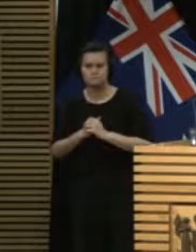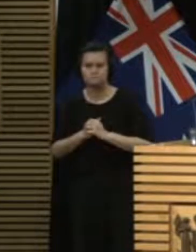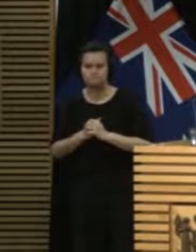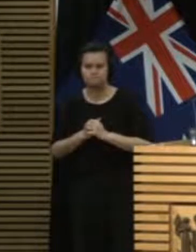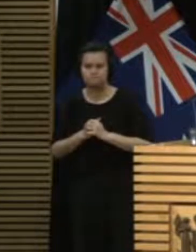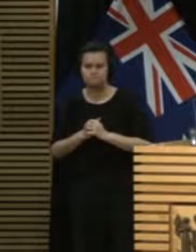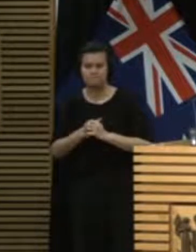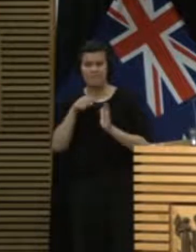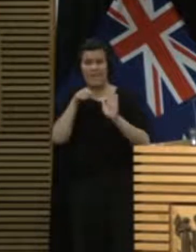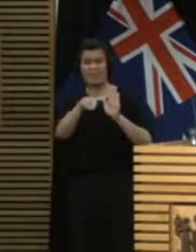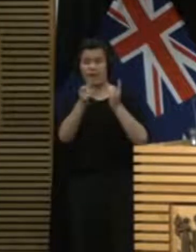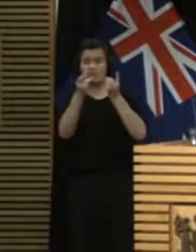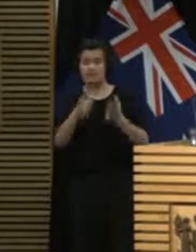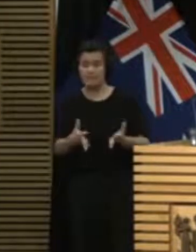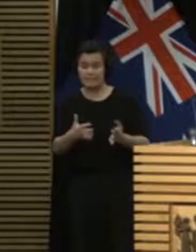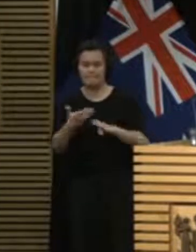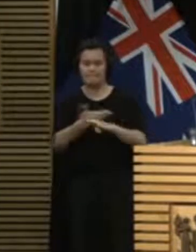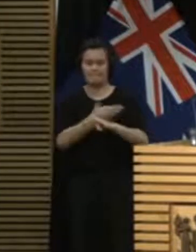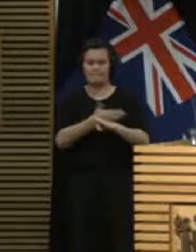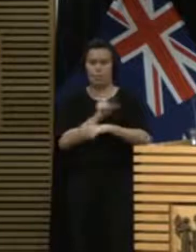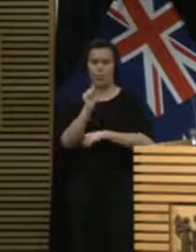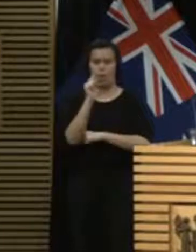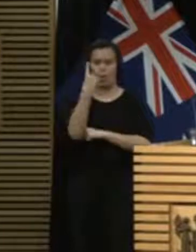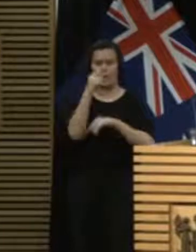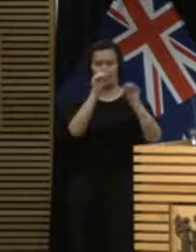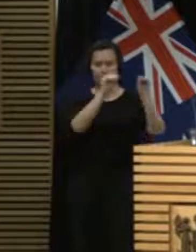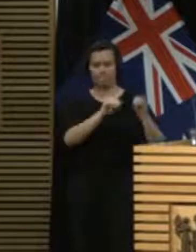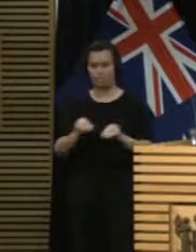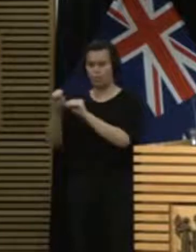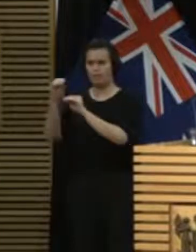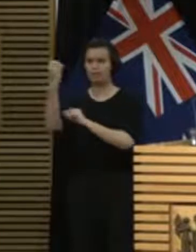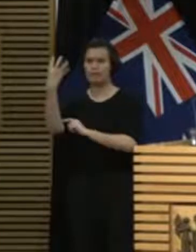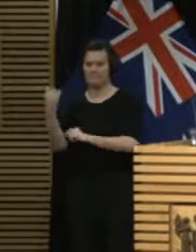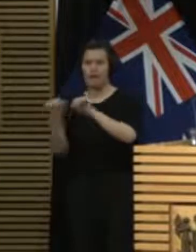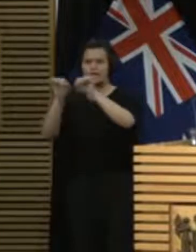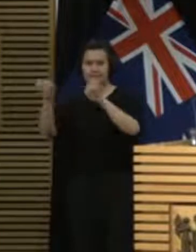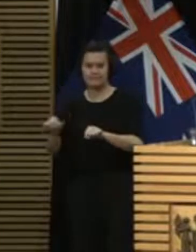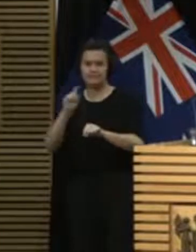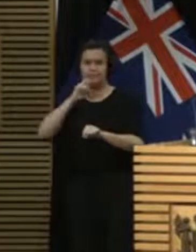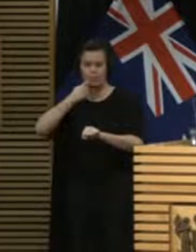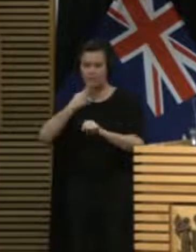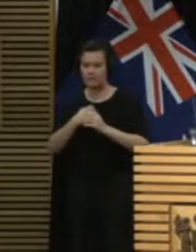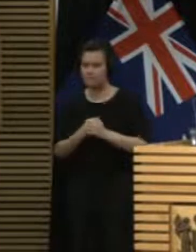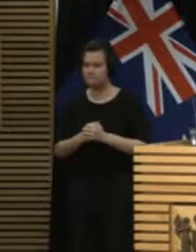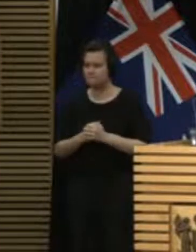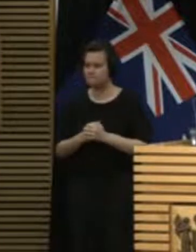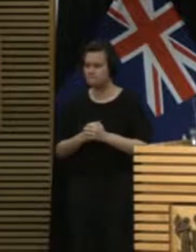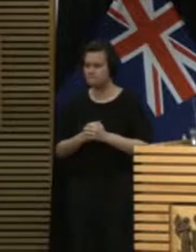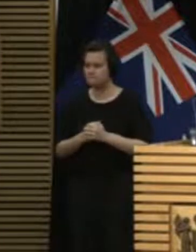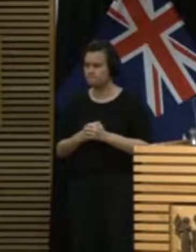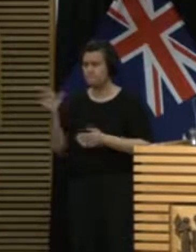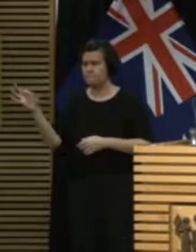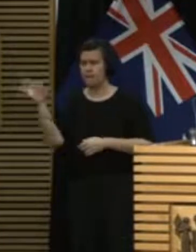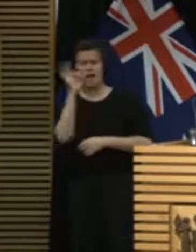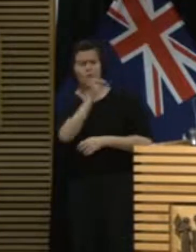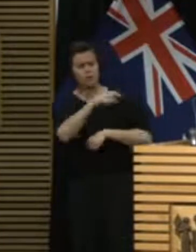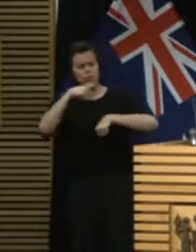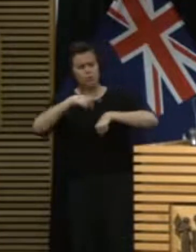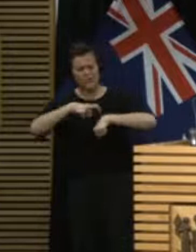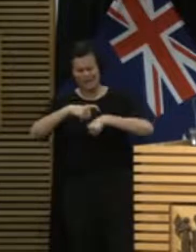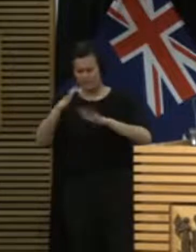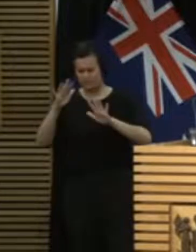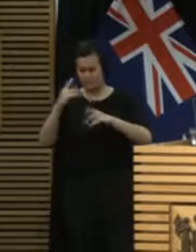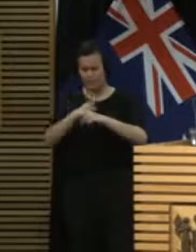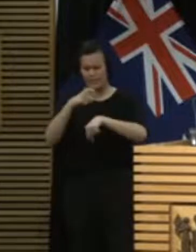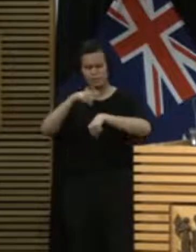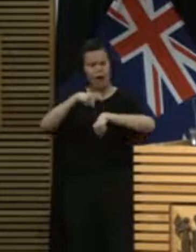had Janae, and then I think, Jason, did you still want a question? Oh, yes, please. Oh, I'll go Janae first, and then Jason. In terms of the timing, just to be